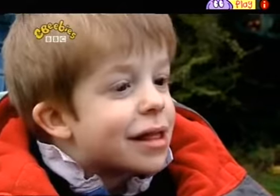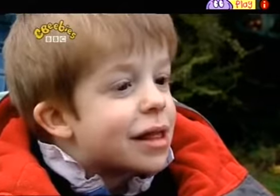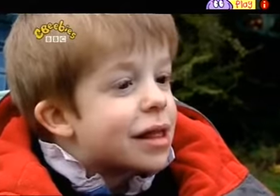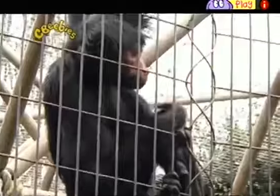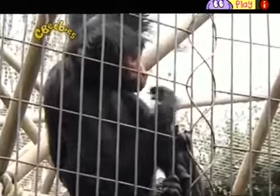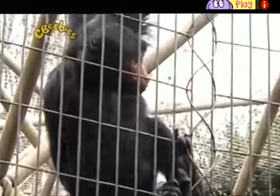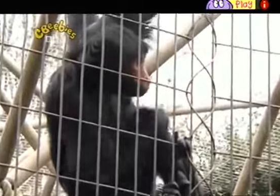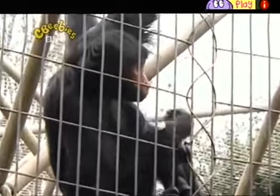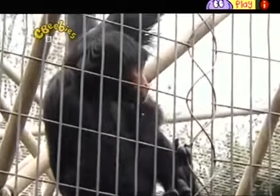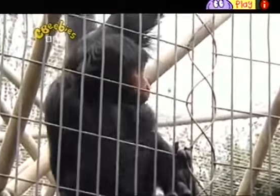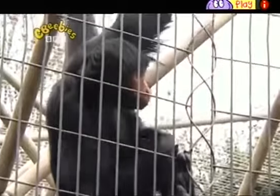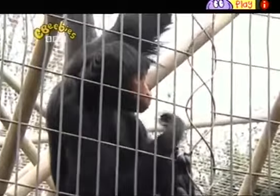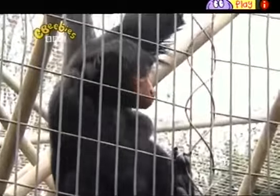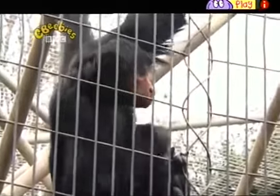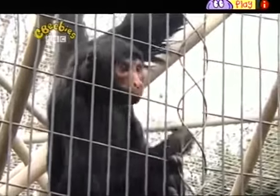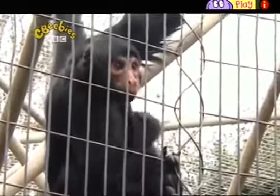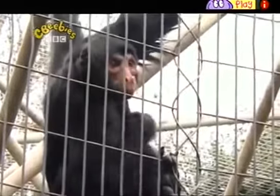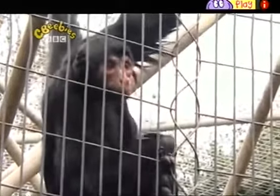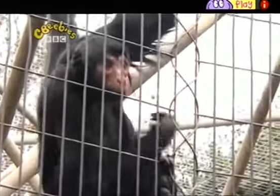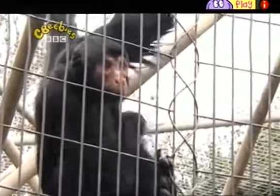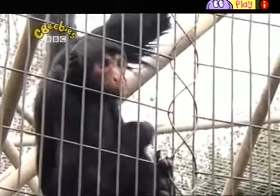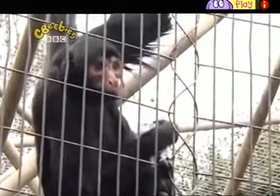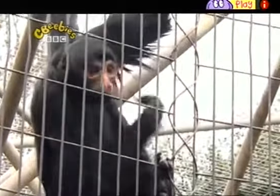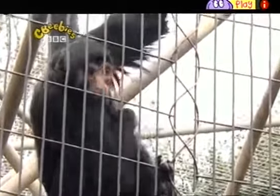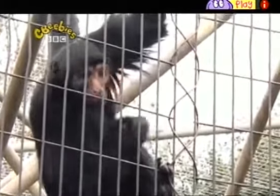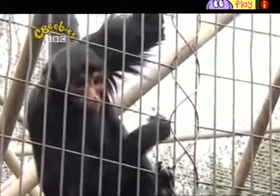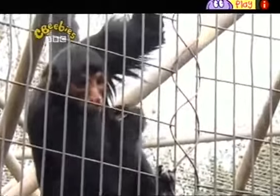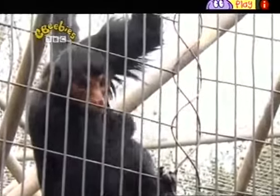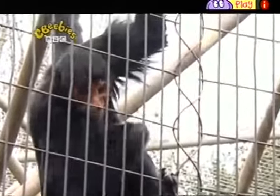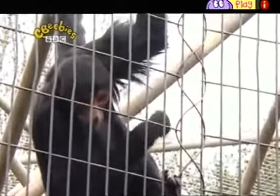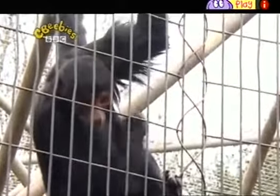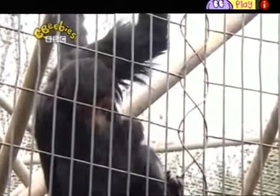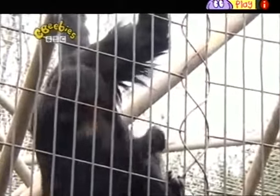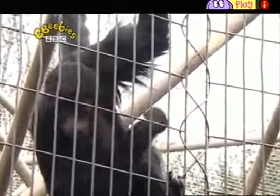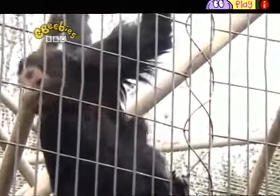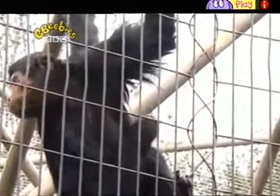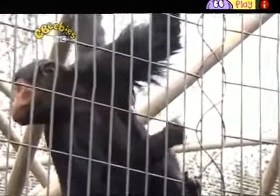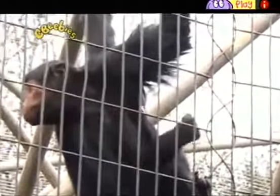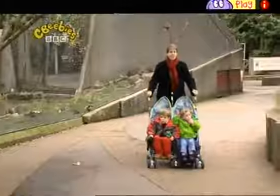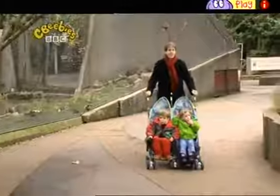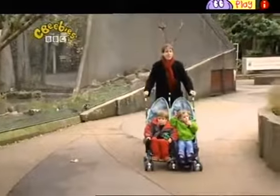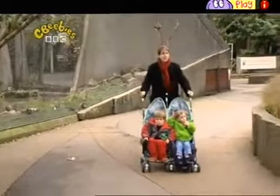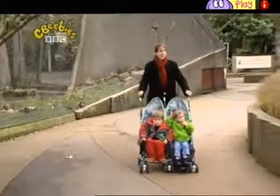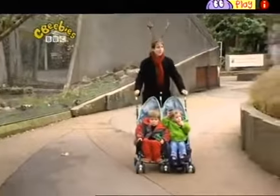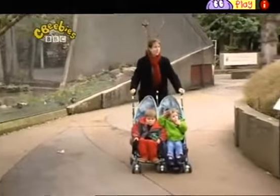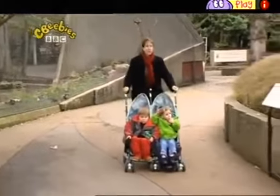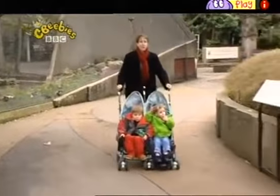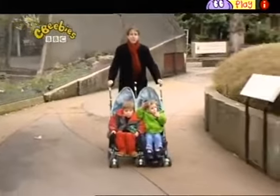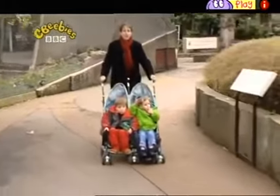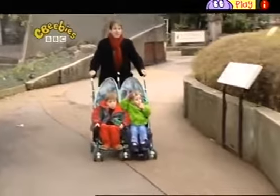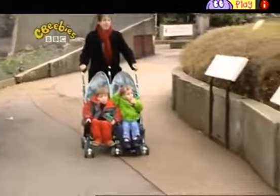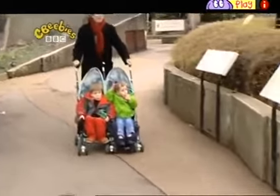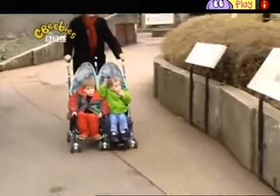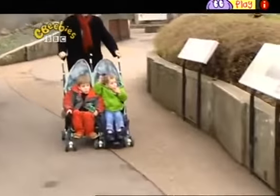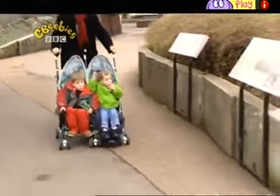And this monkey's having a good scratch. Let's go and see another animal. We went to the zoo to look around.